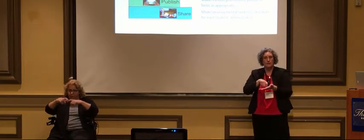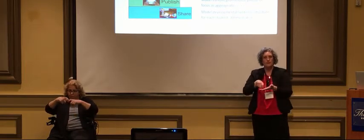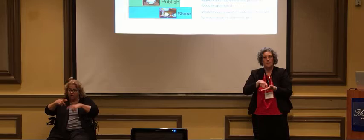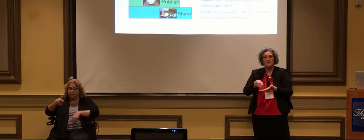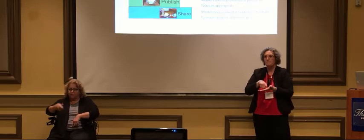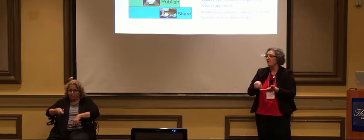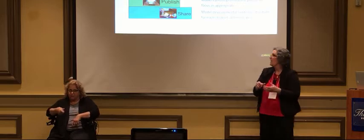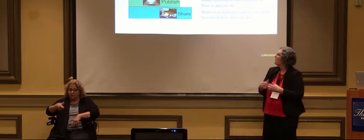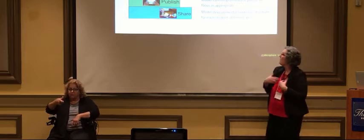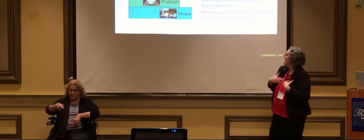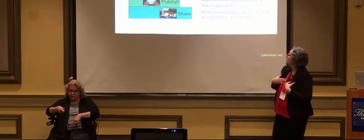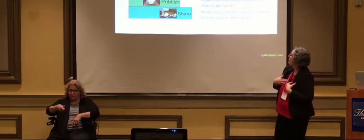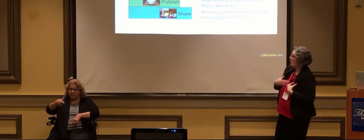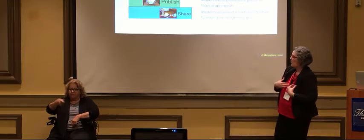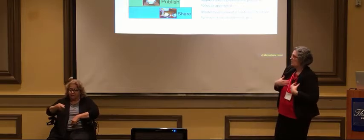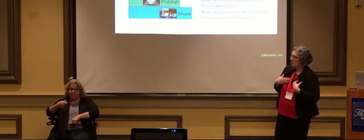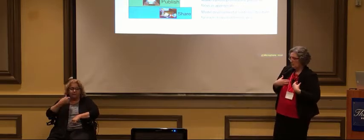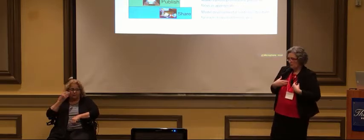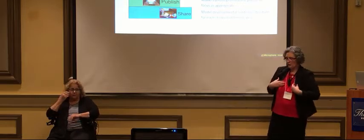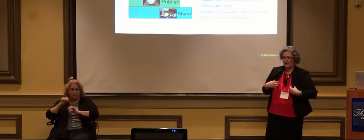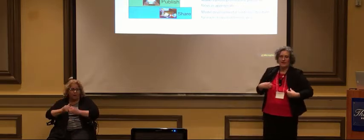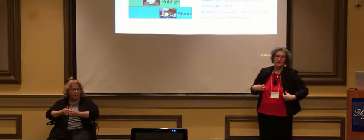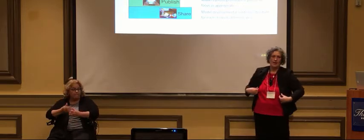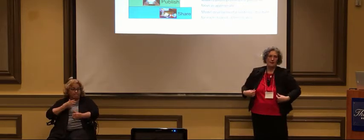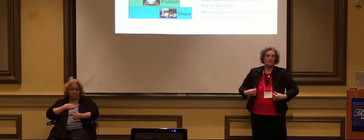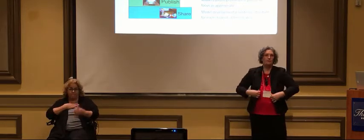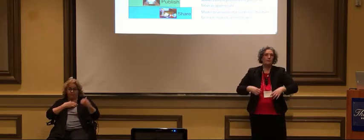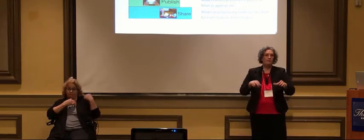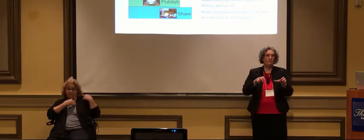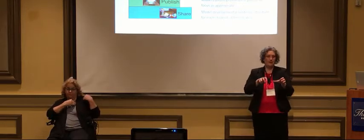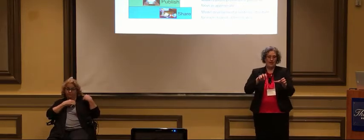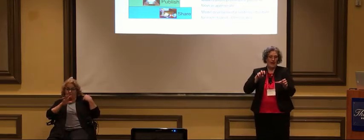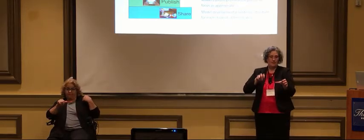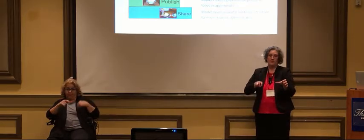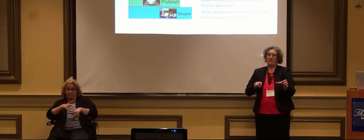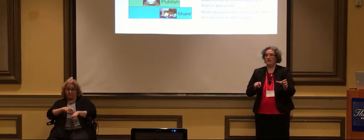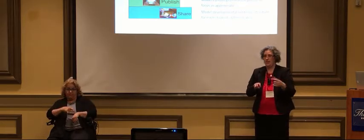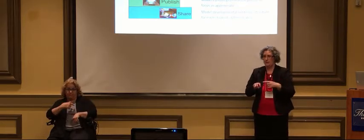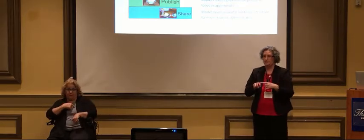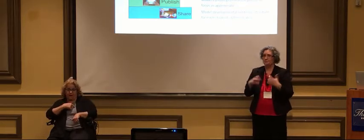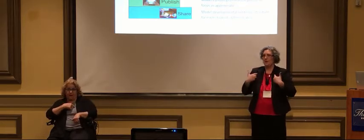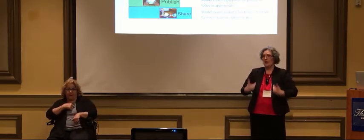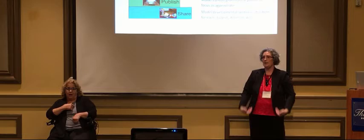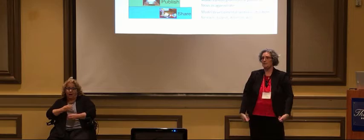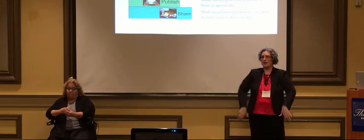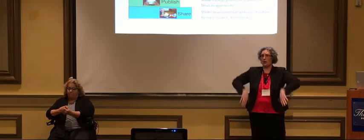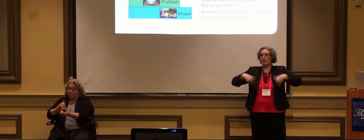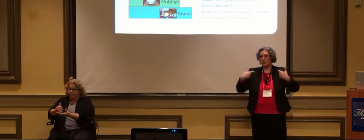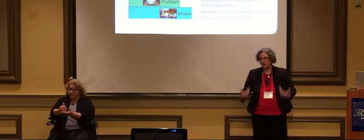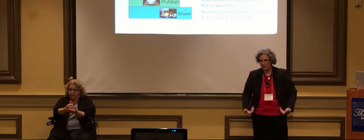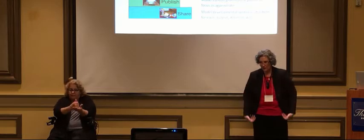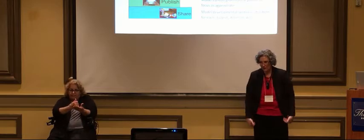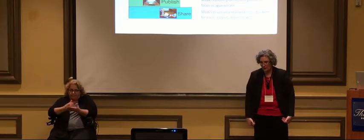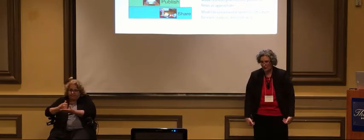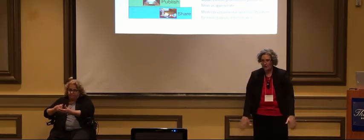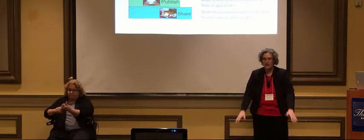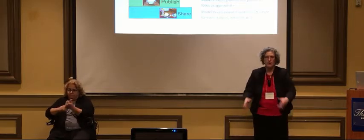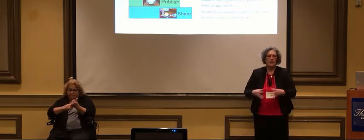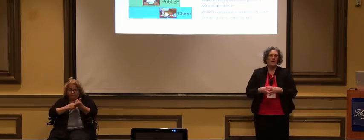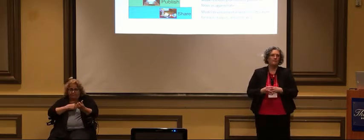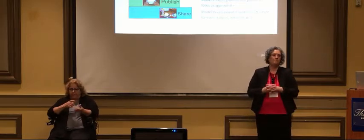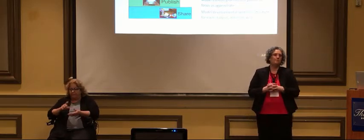and write. My role during that time is I am a facilitator. I am their personal